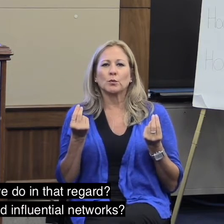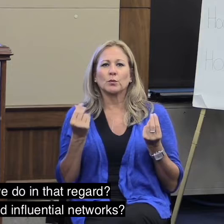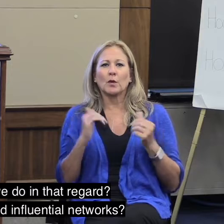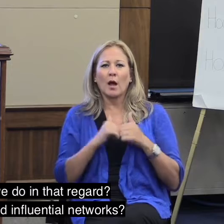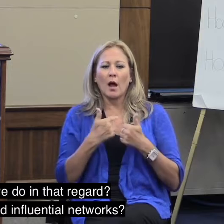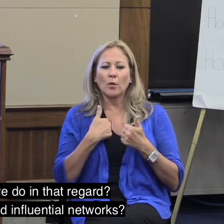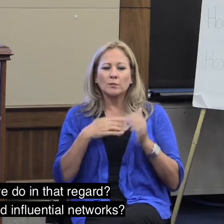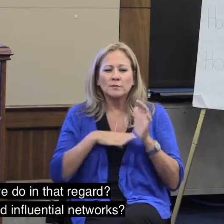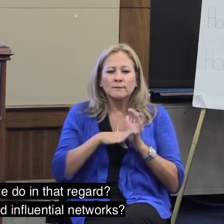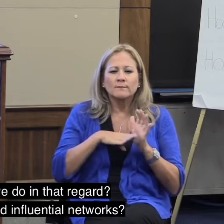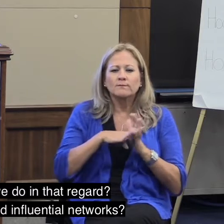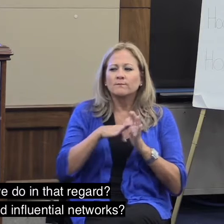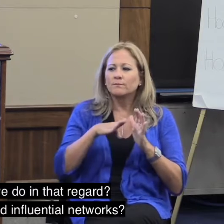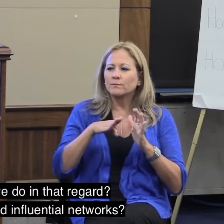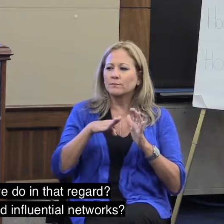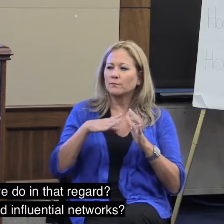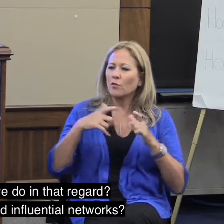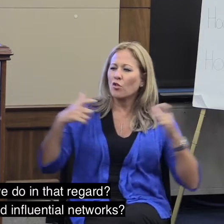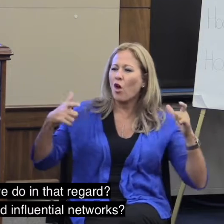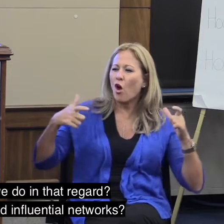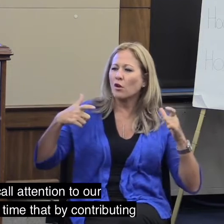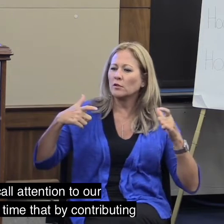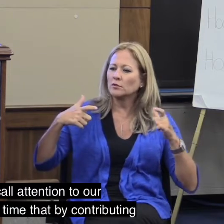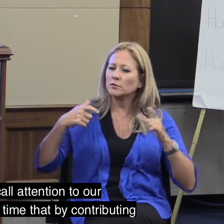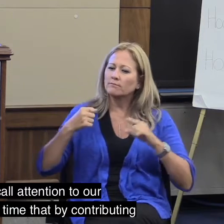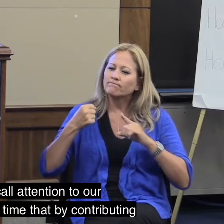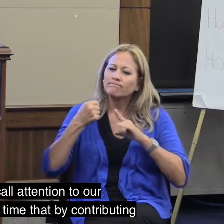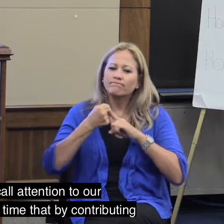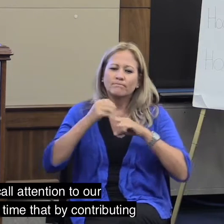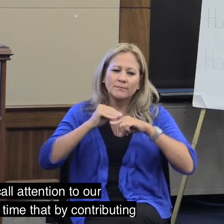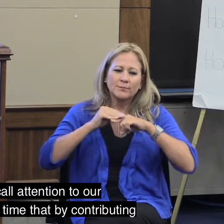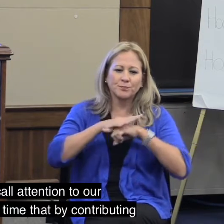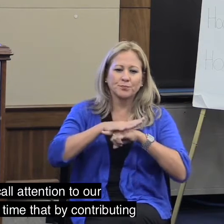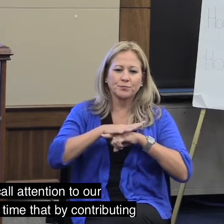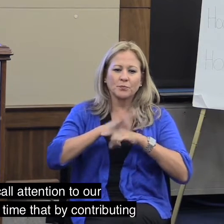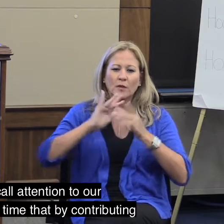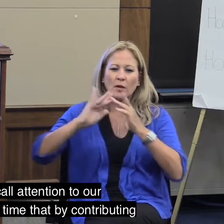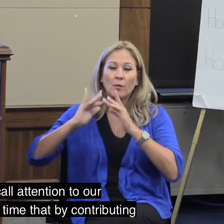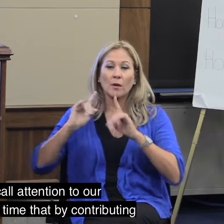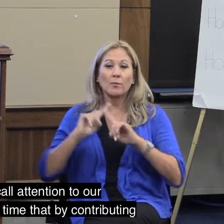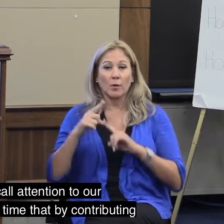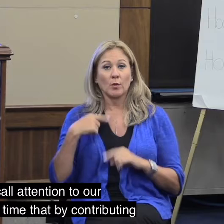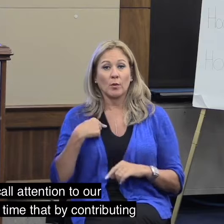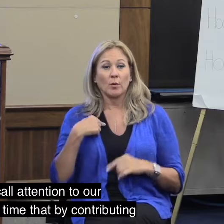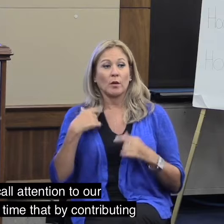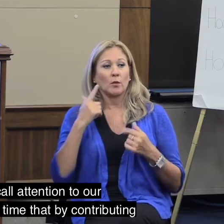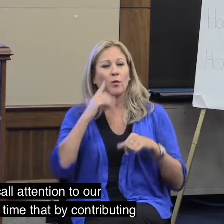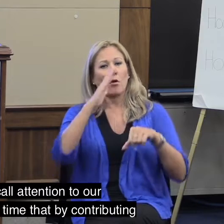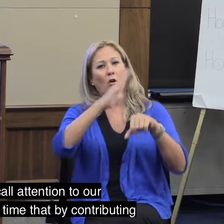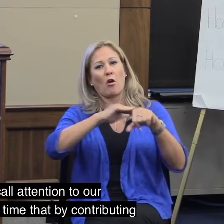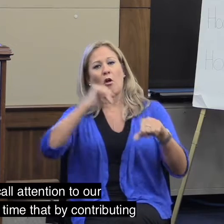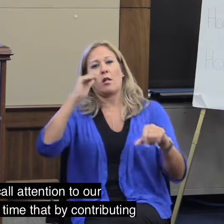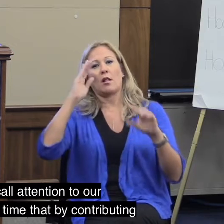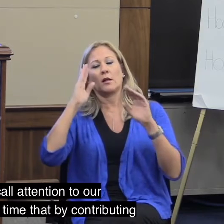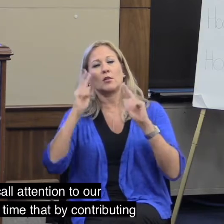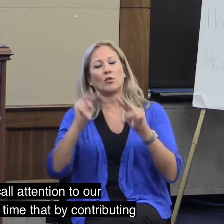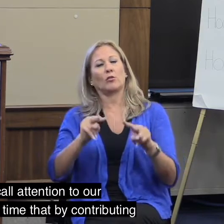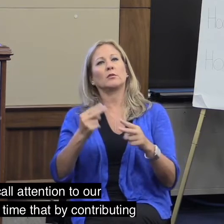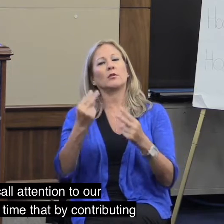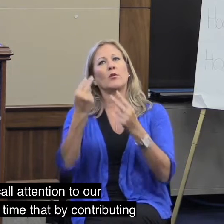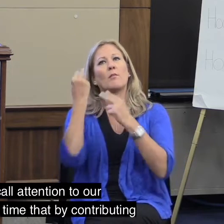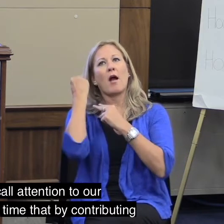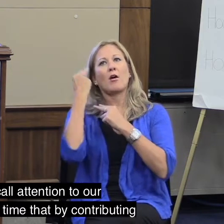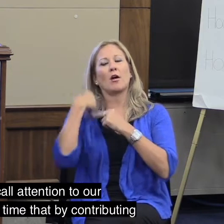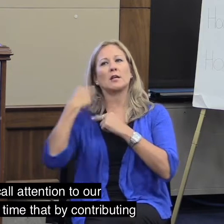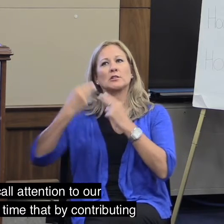do we build large and influential networks? Here, yet again, we call attention to our history. We